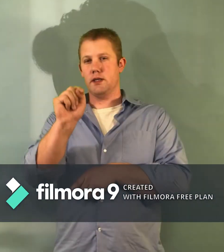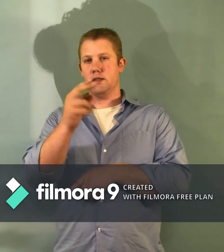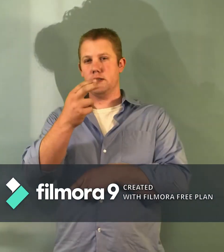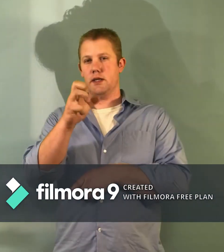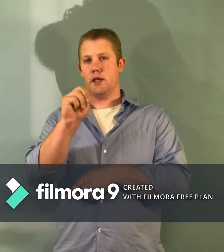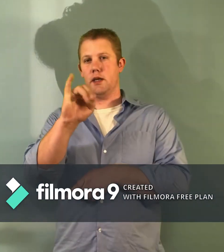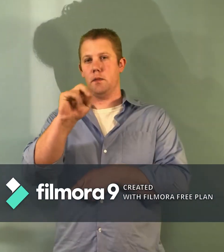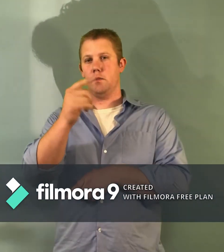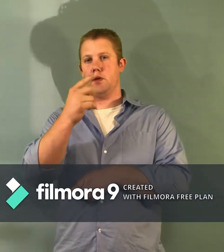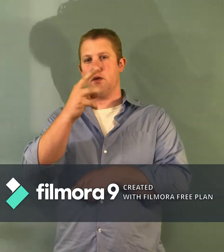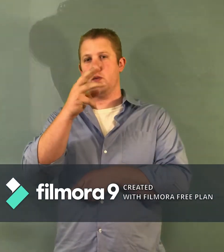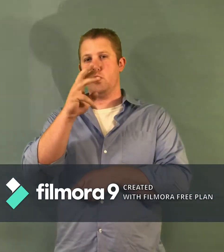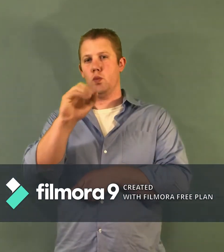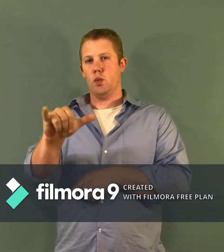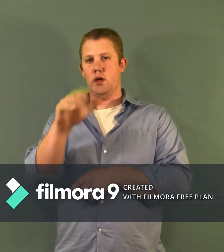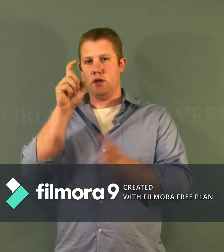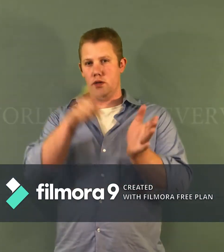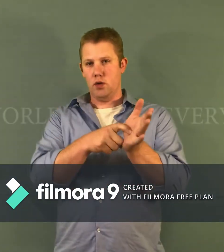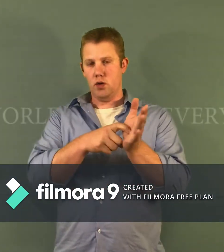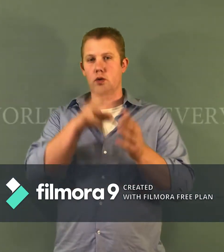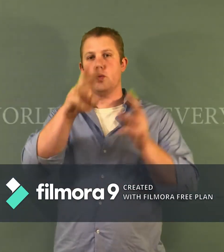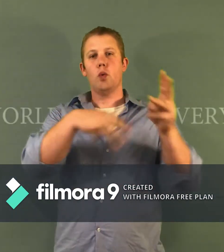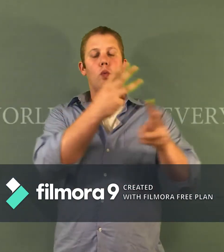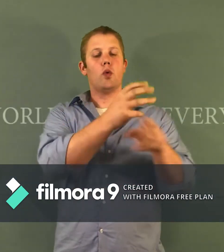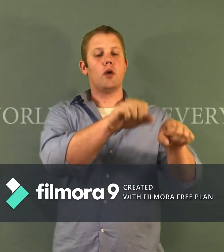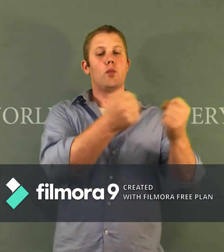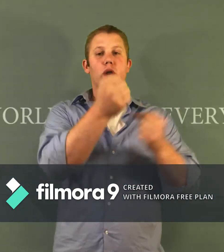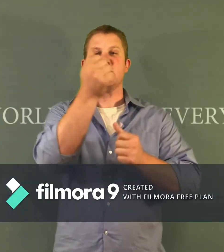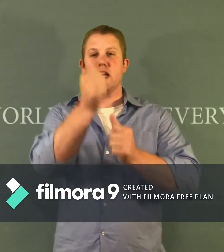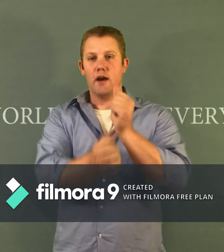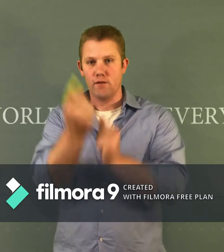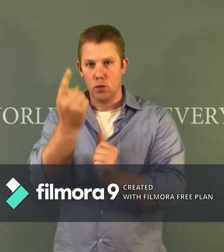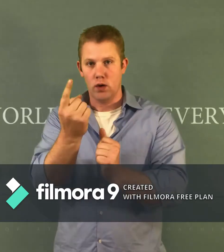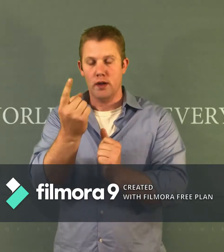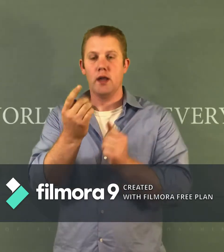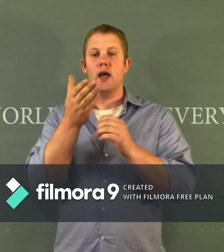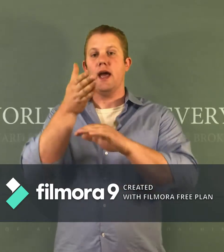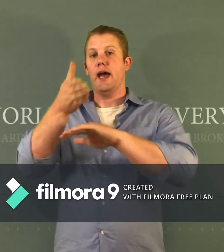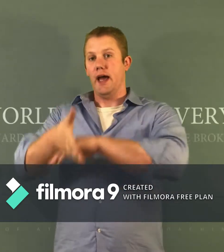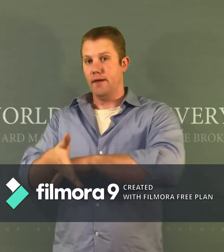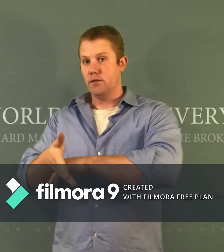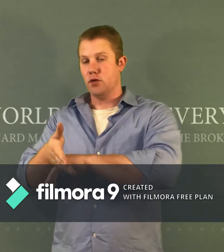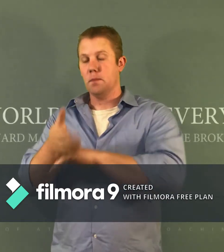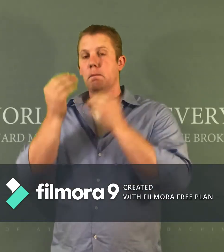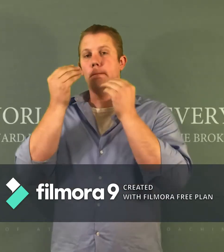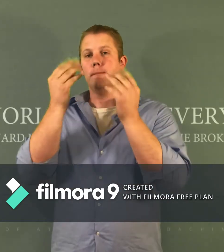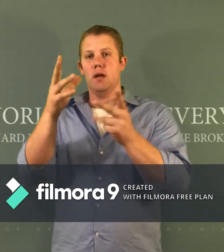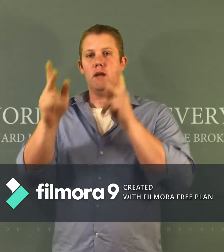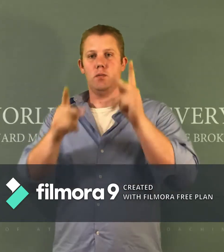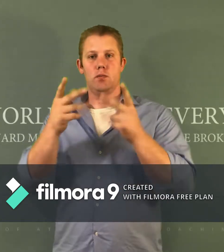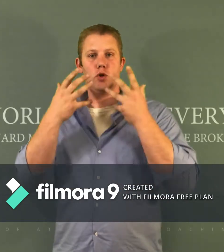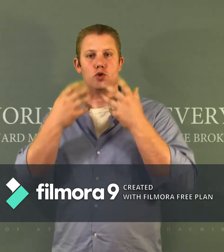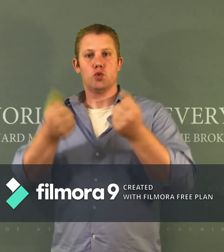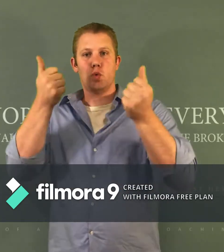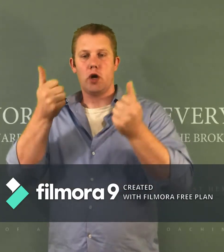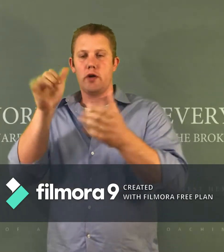As Ernest Hemingway noted, the world breaks everyone, and afterward, many are stronger in the